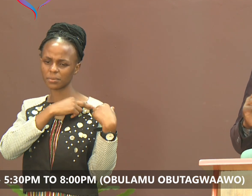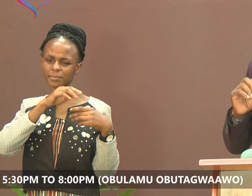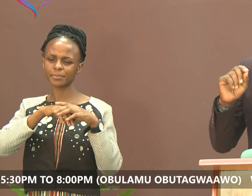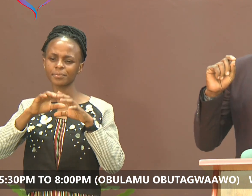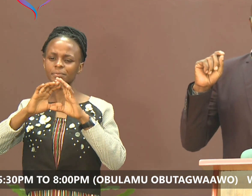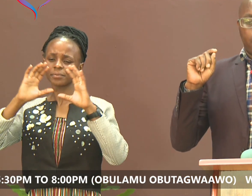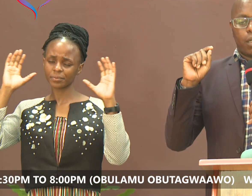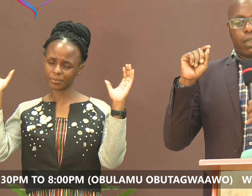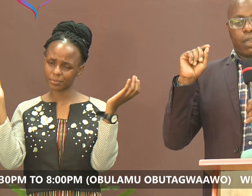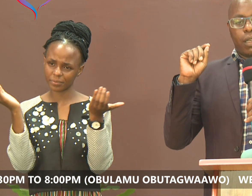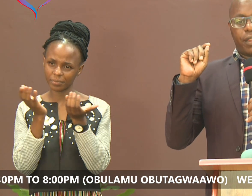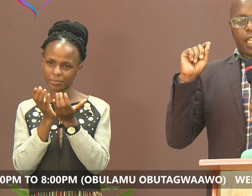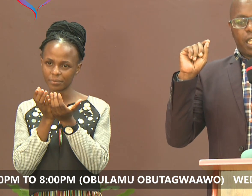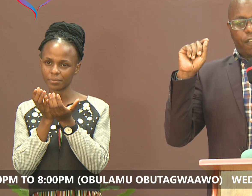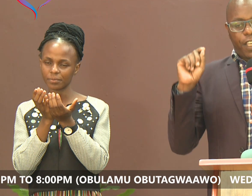The